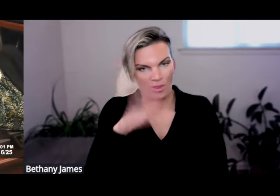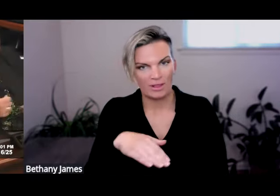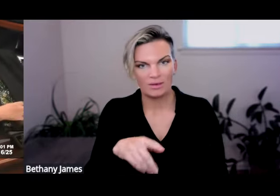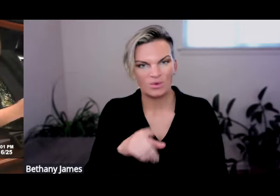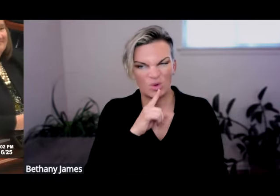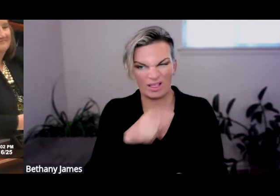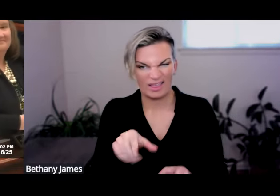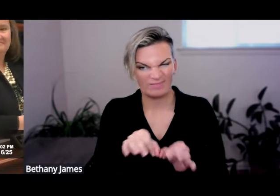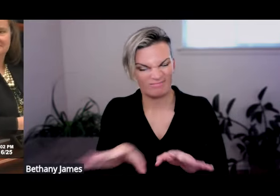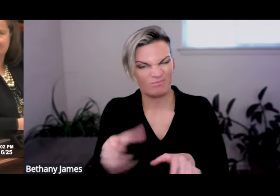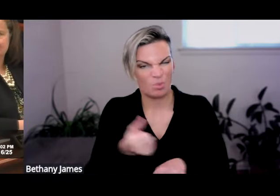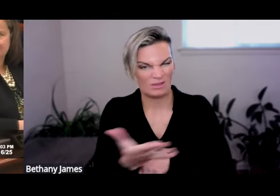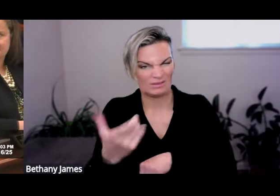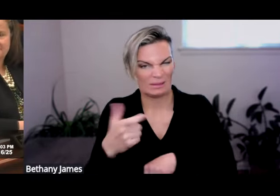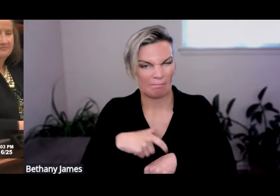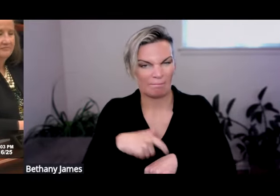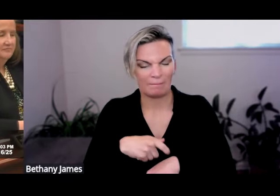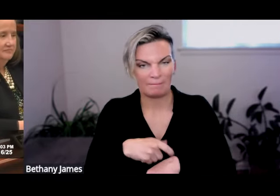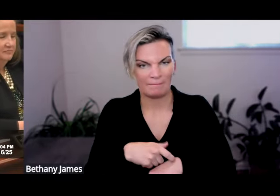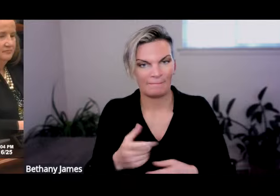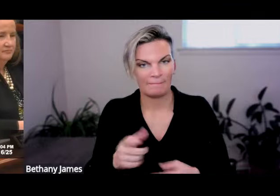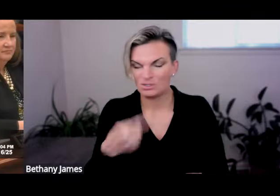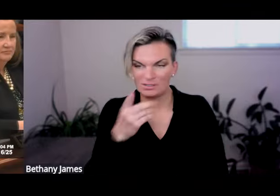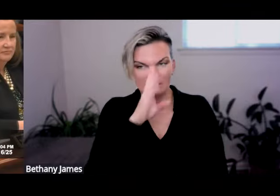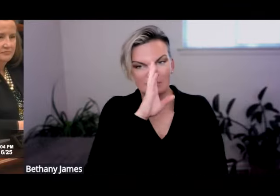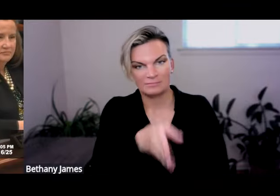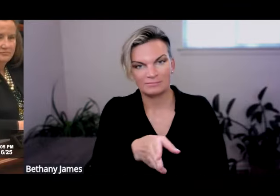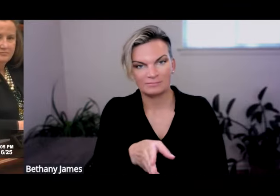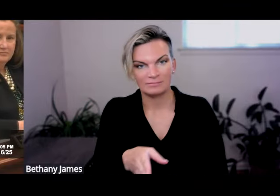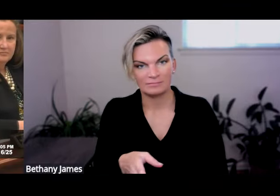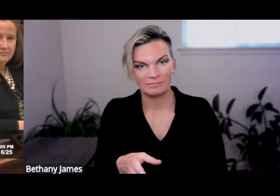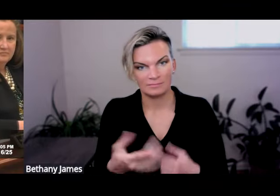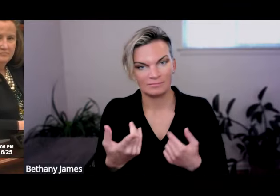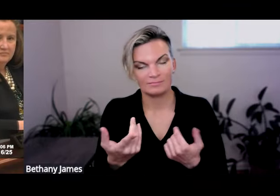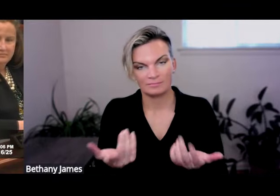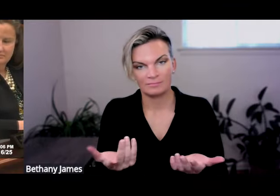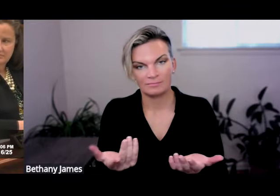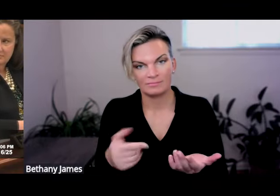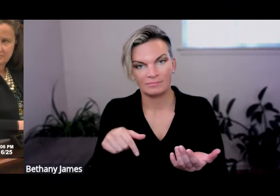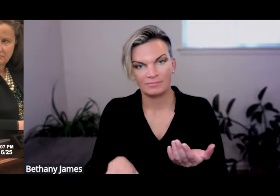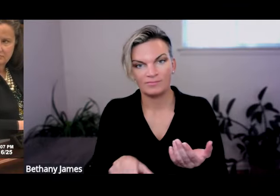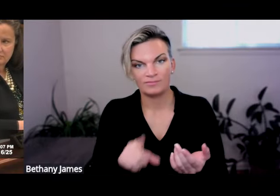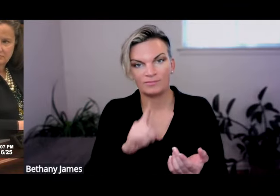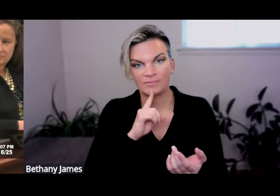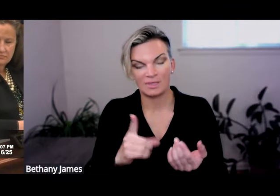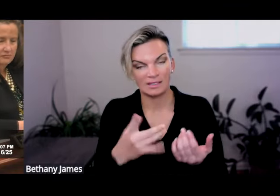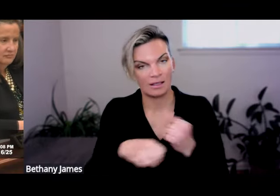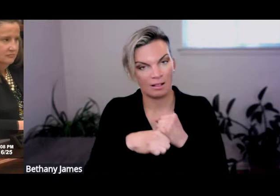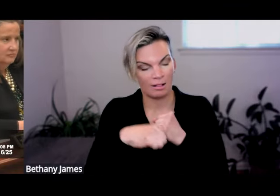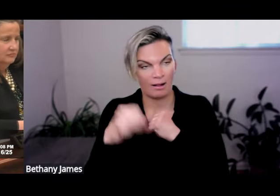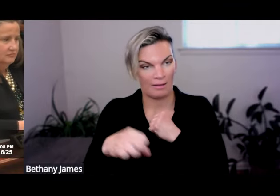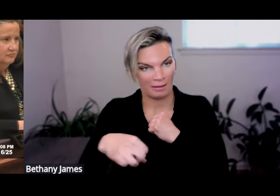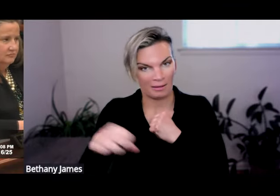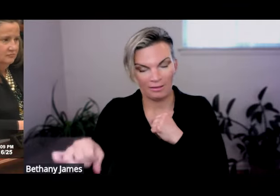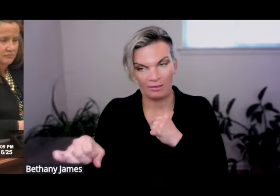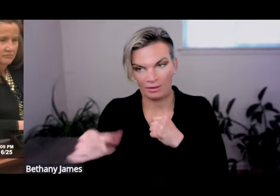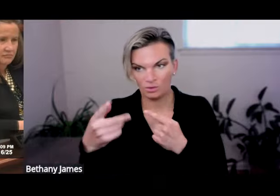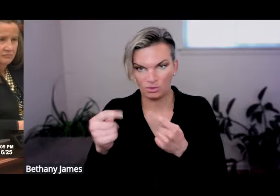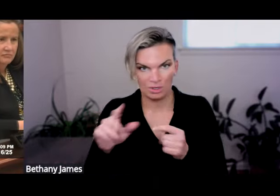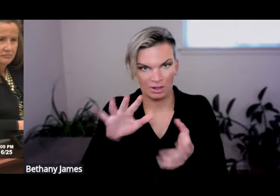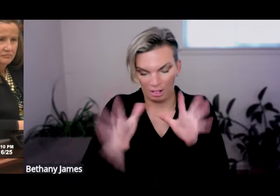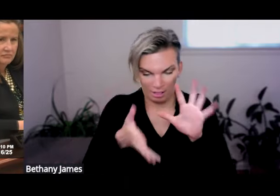just to be frank about this is an extraordinary amount of effort devoted to finding the 2 or